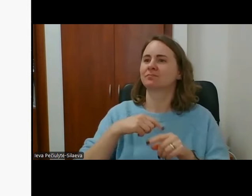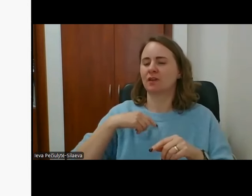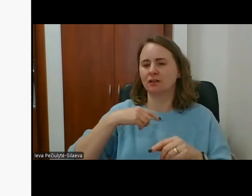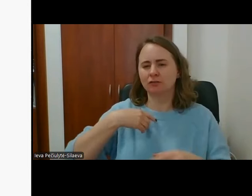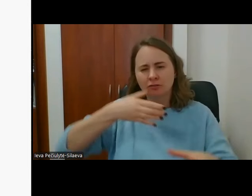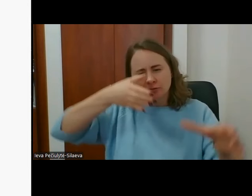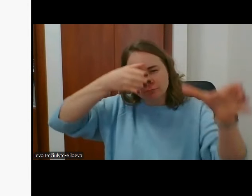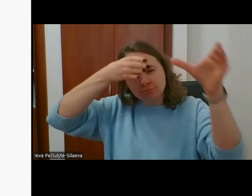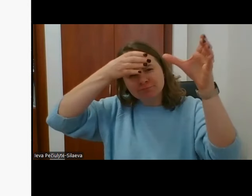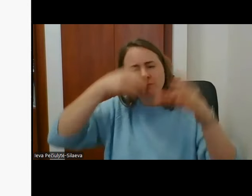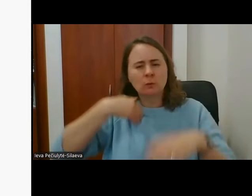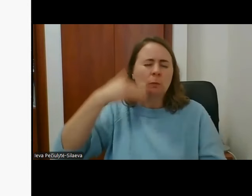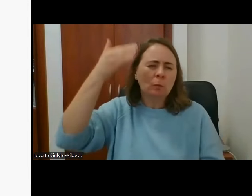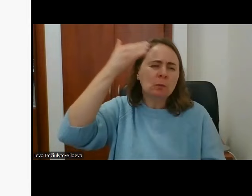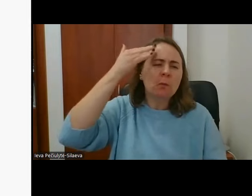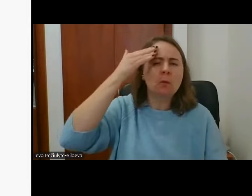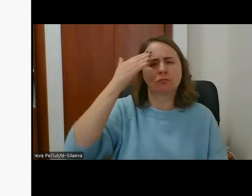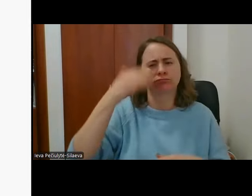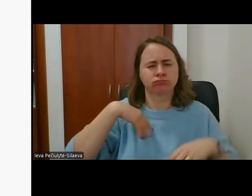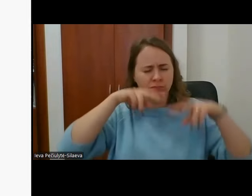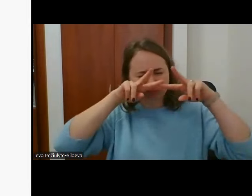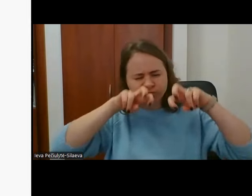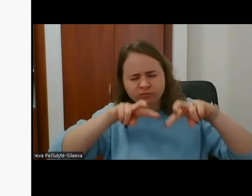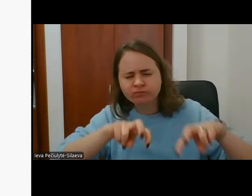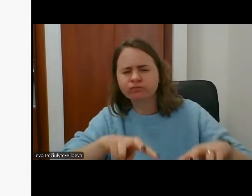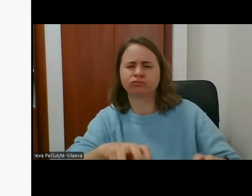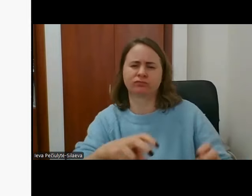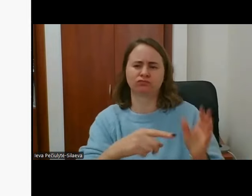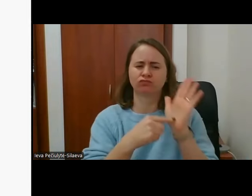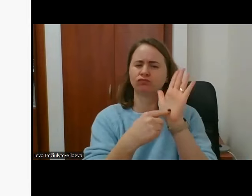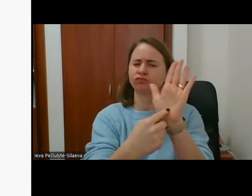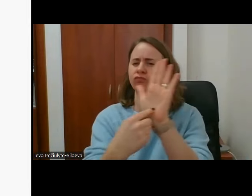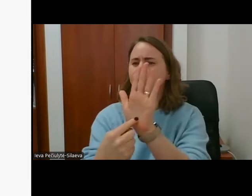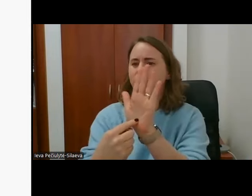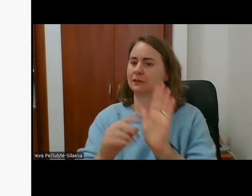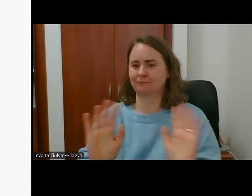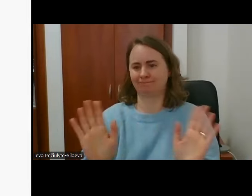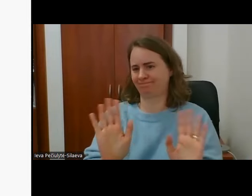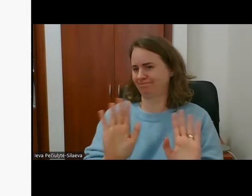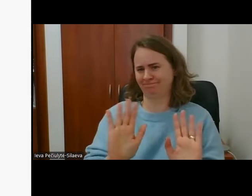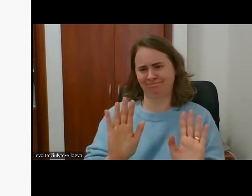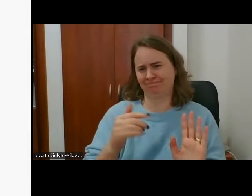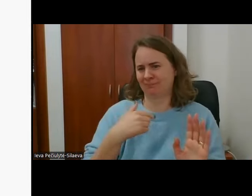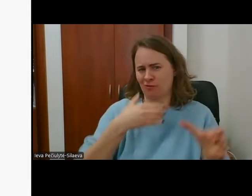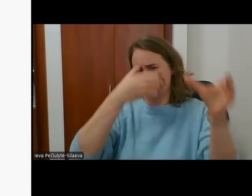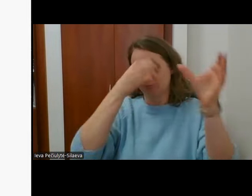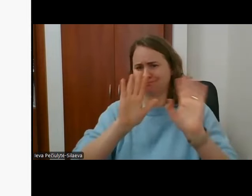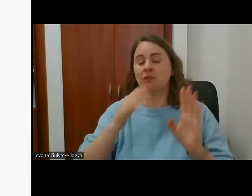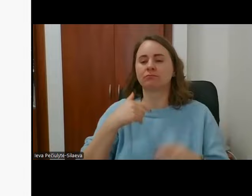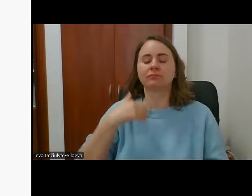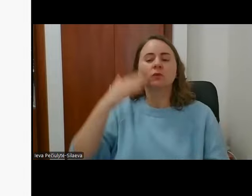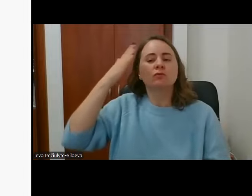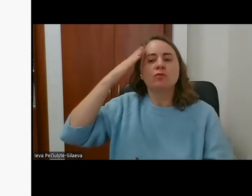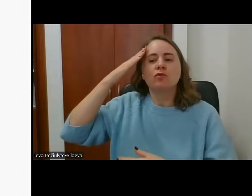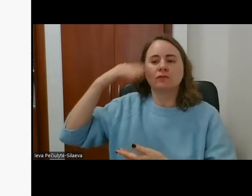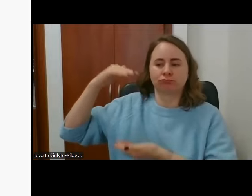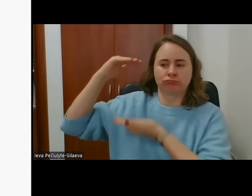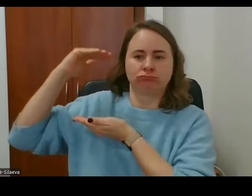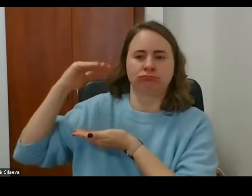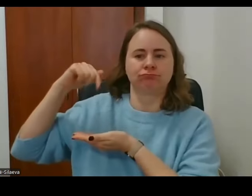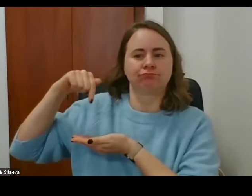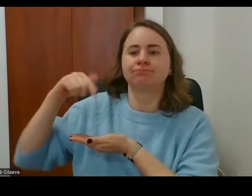Uh, you see that today's topic of my presentation, you already